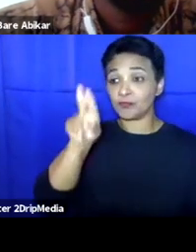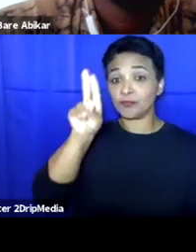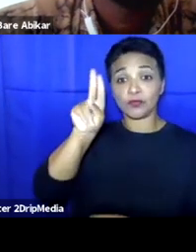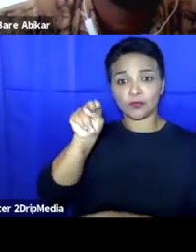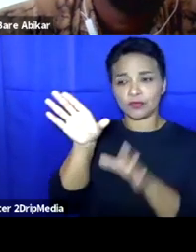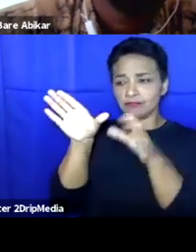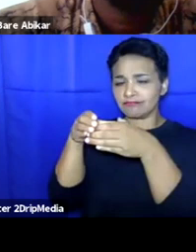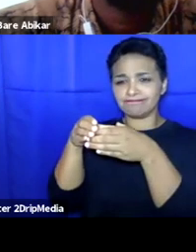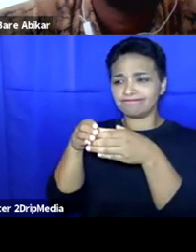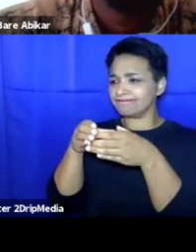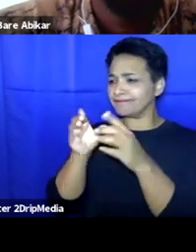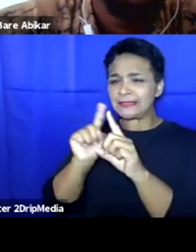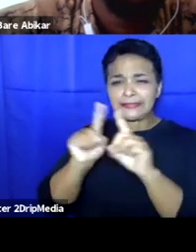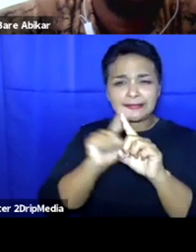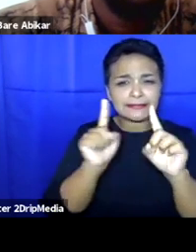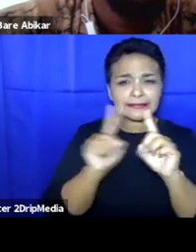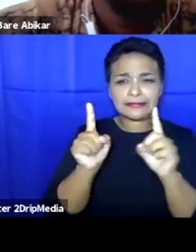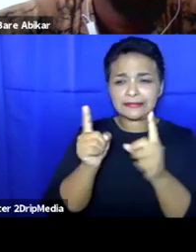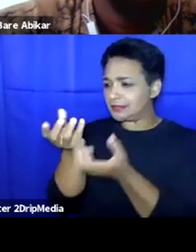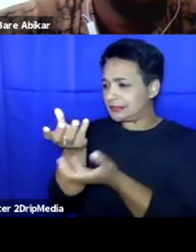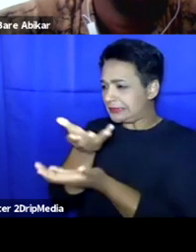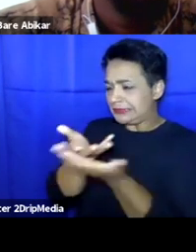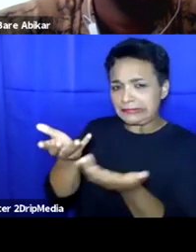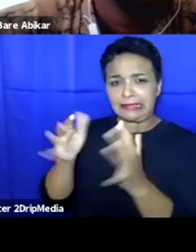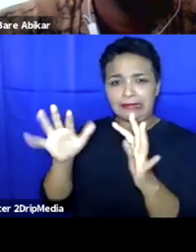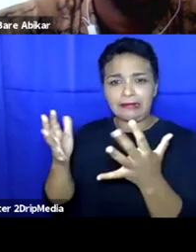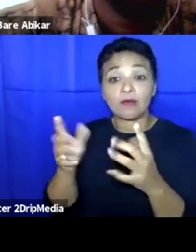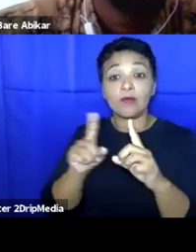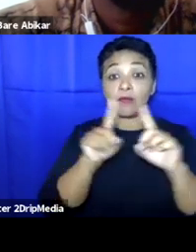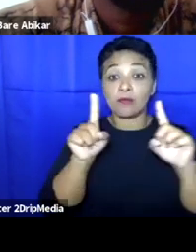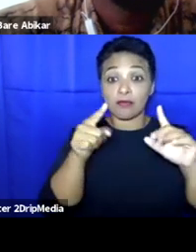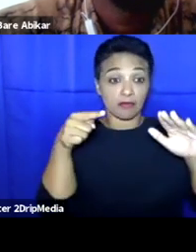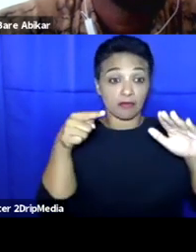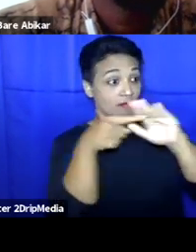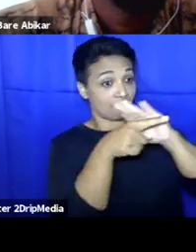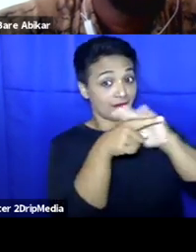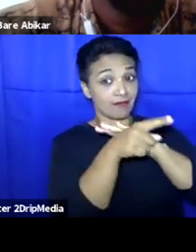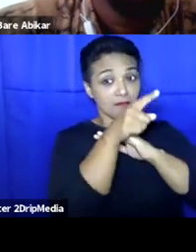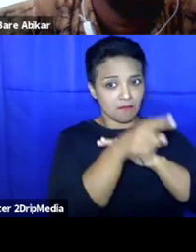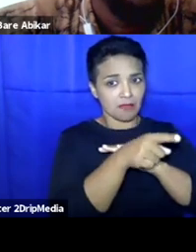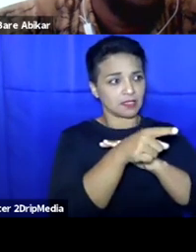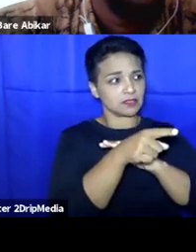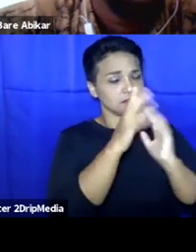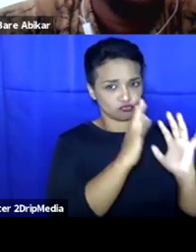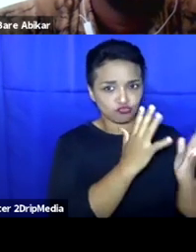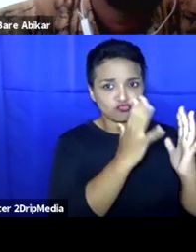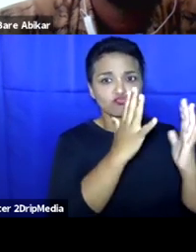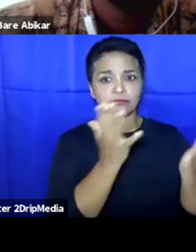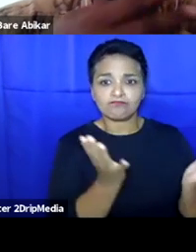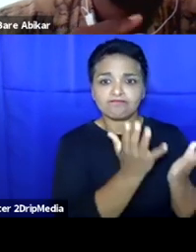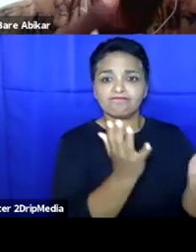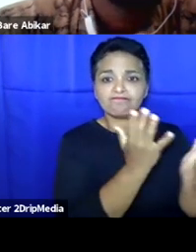refugees have, a lot of also informations that need to be, documented and the world to see. I